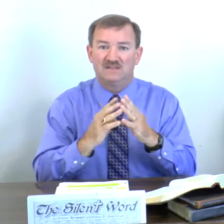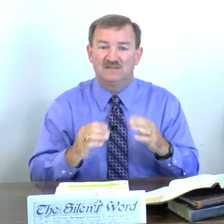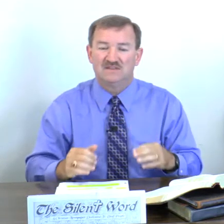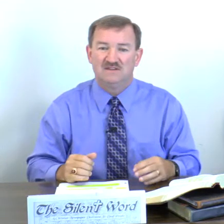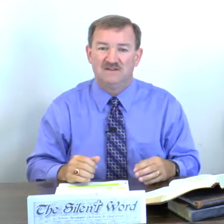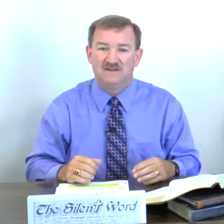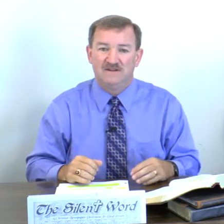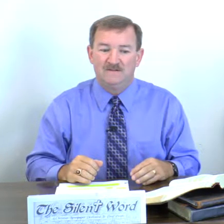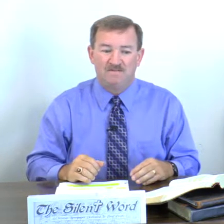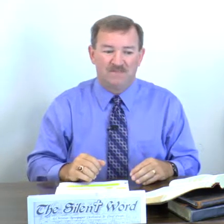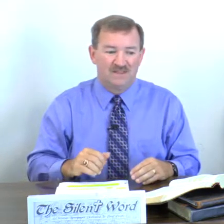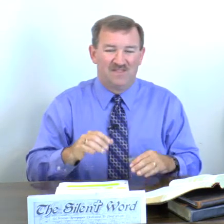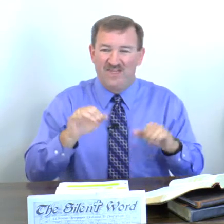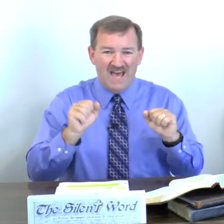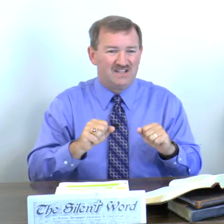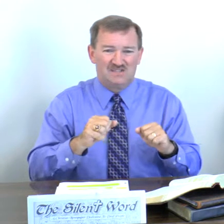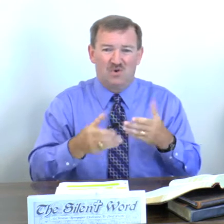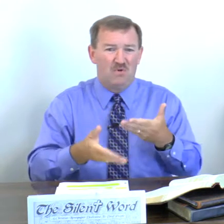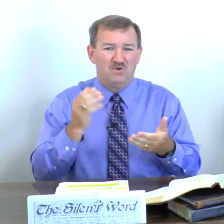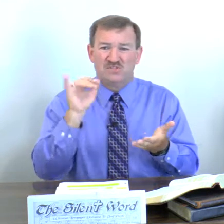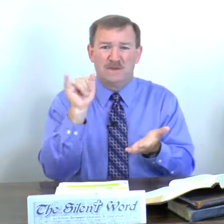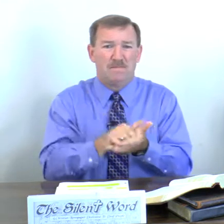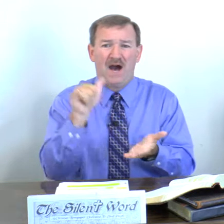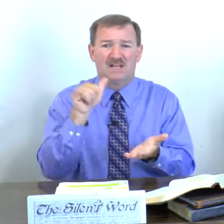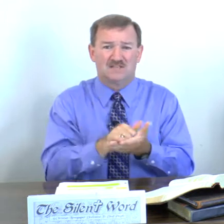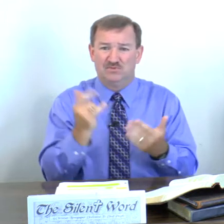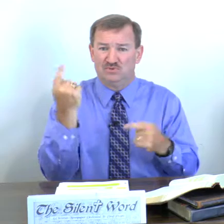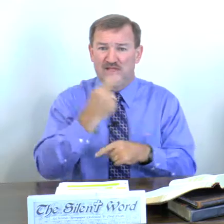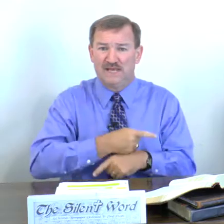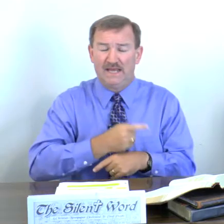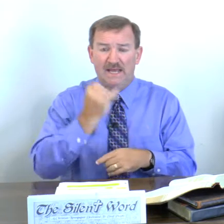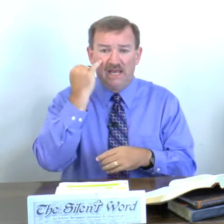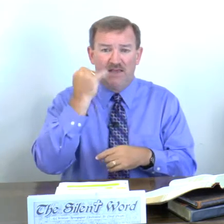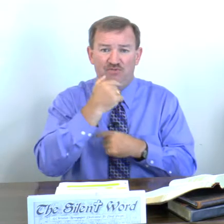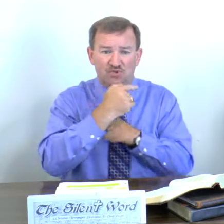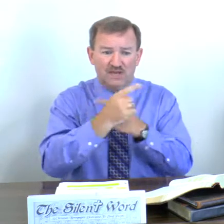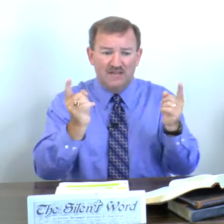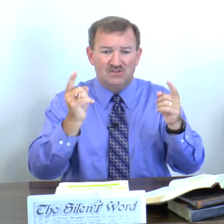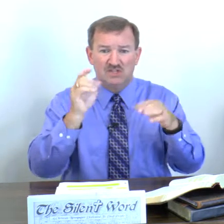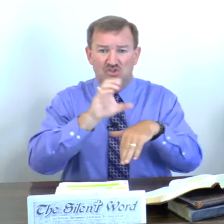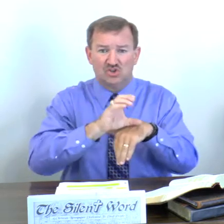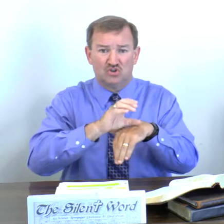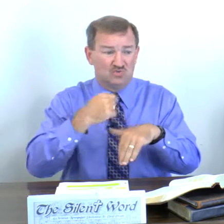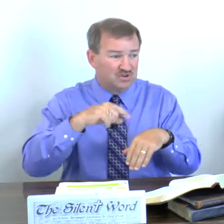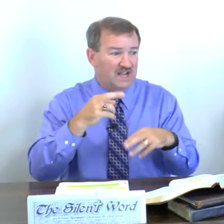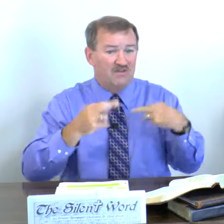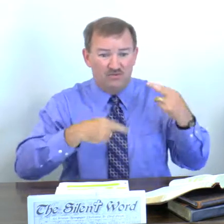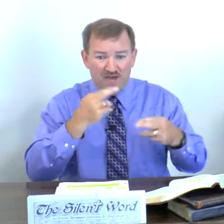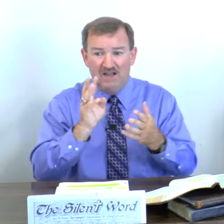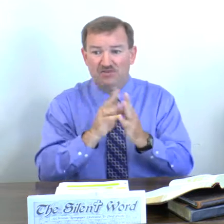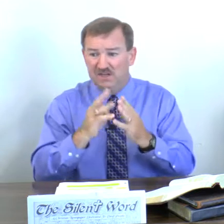meetings. That is almost impossible today. If you announced in a church, we're going to have revival meetings